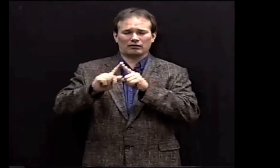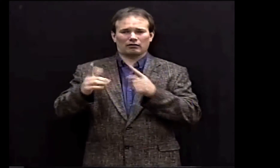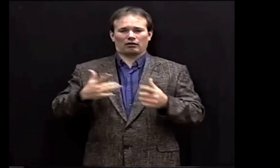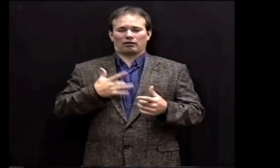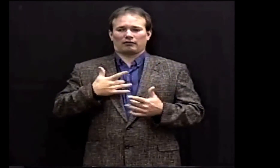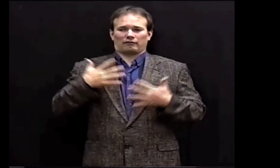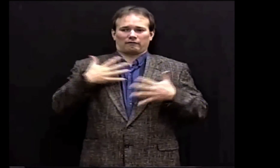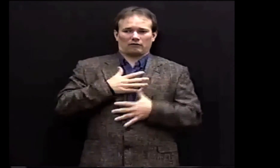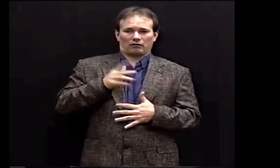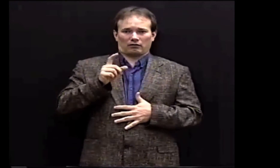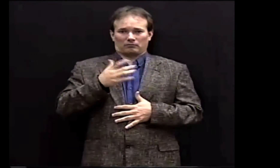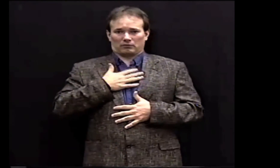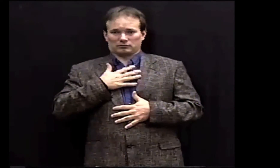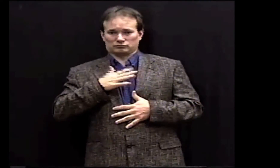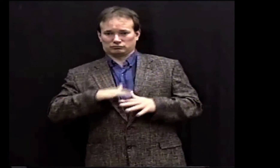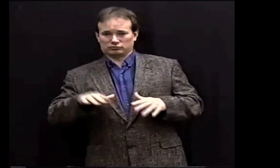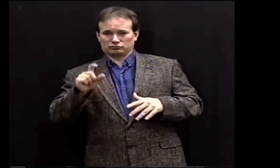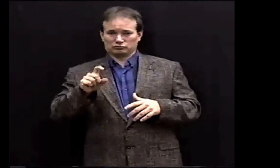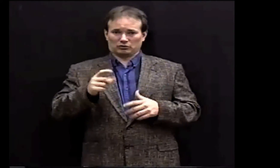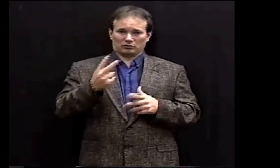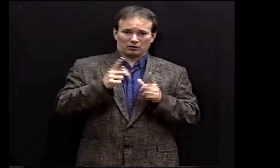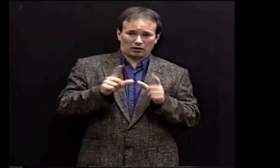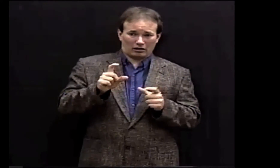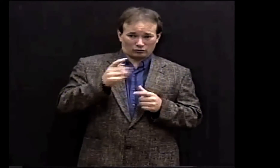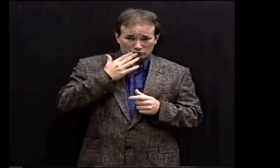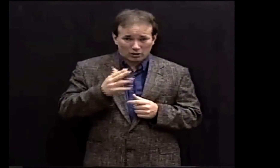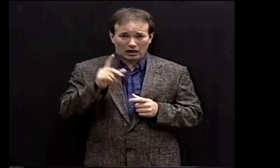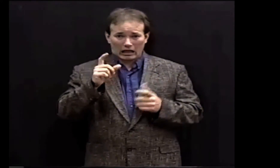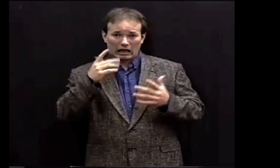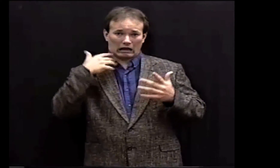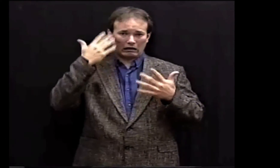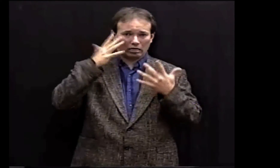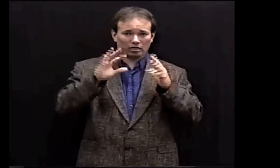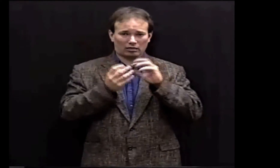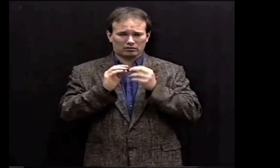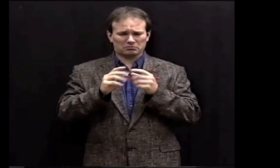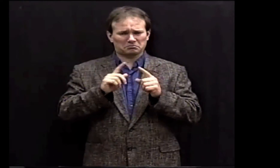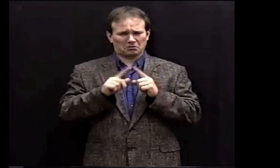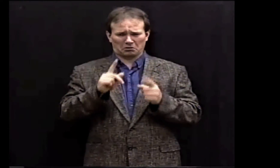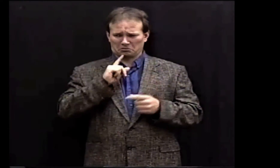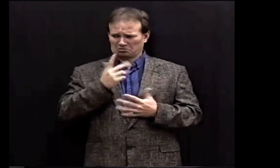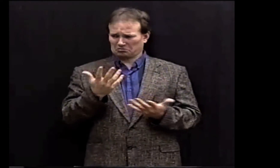some concerns about whether bilingualism is a benefit for deaf children.